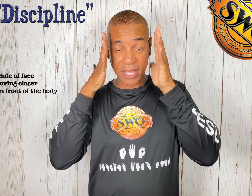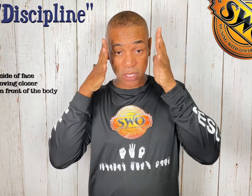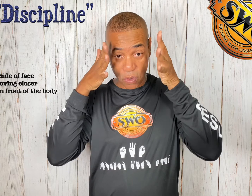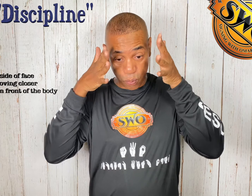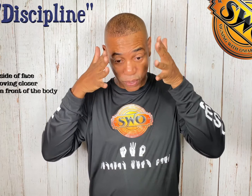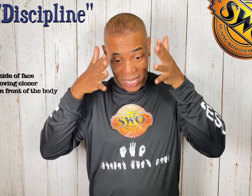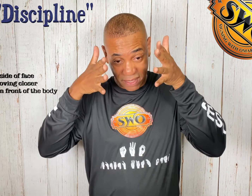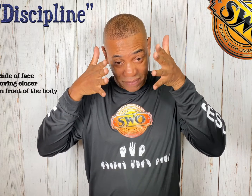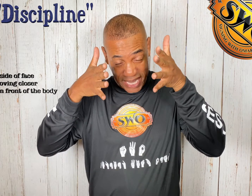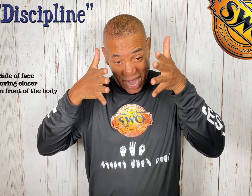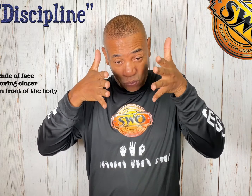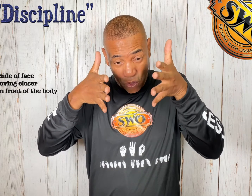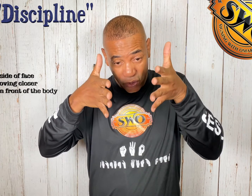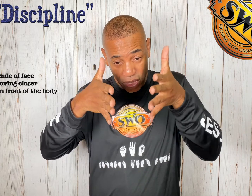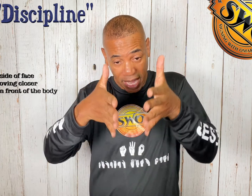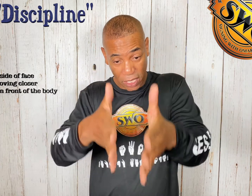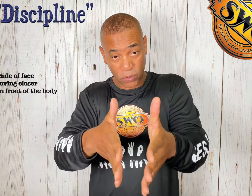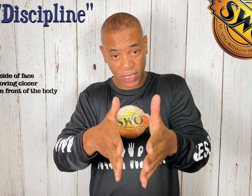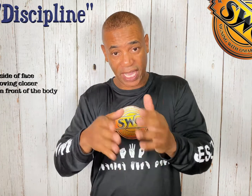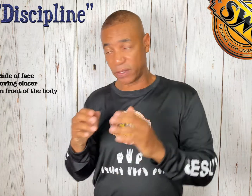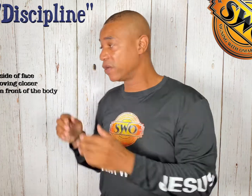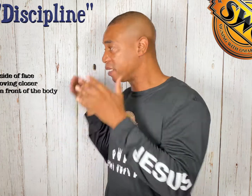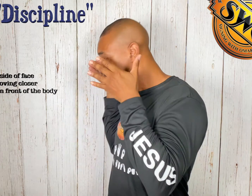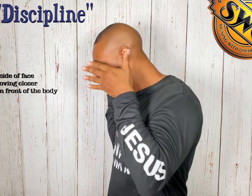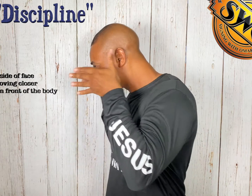you'll bring them downwards and close together. Here it is.